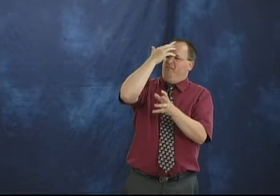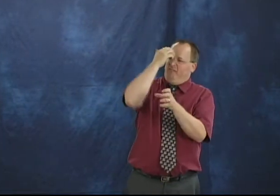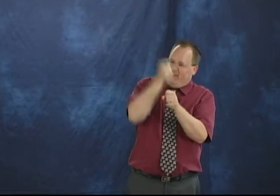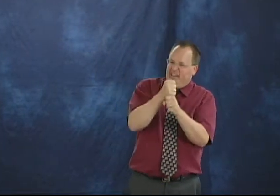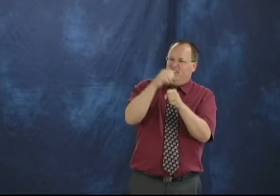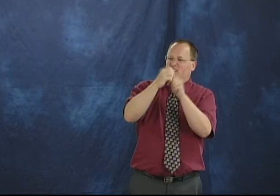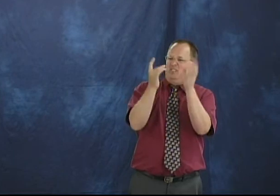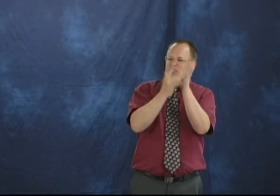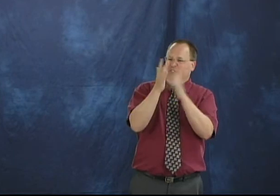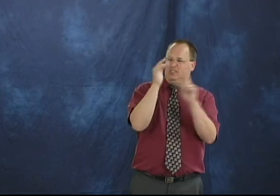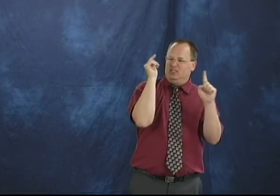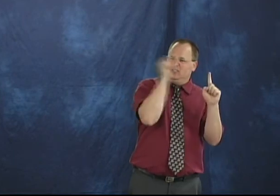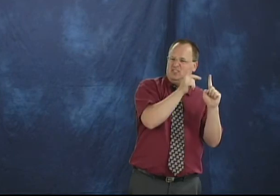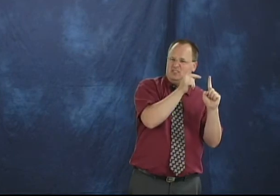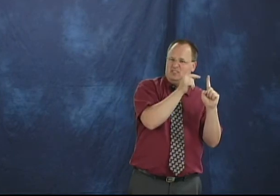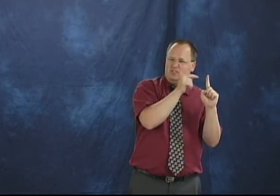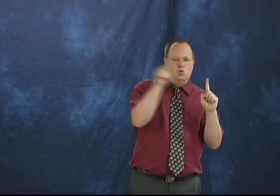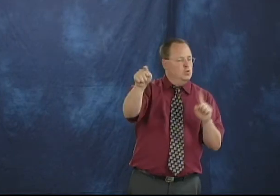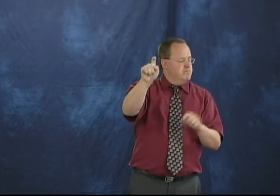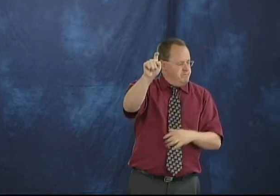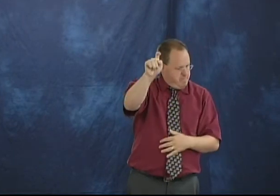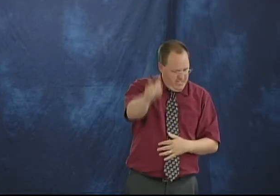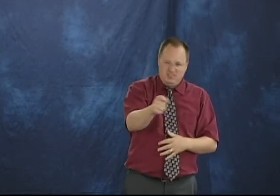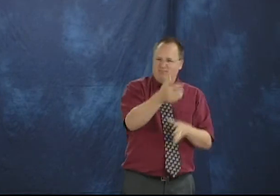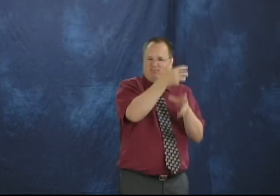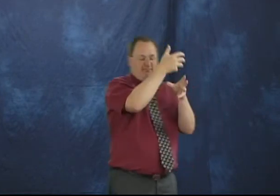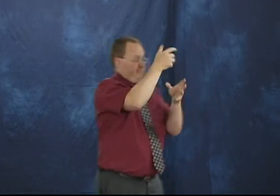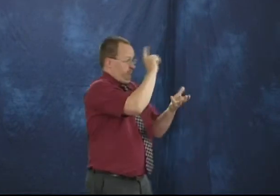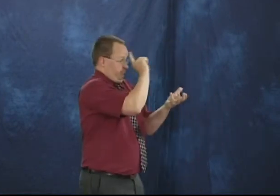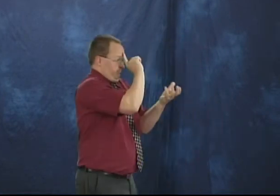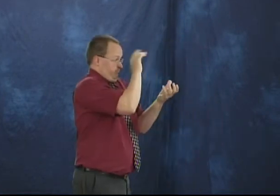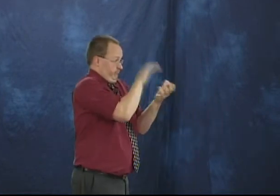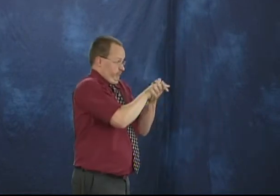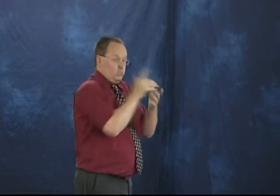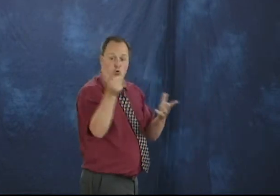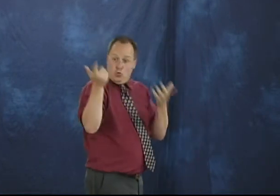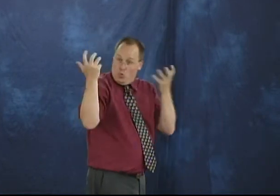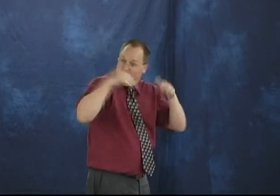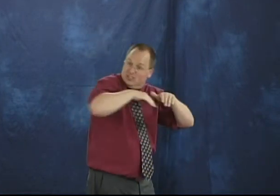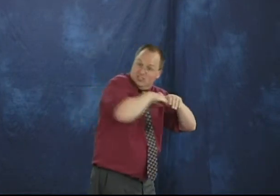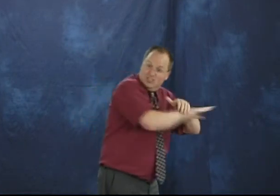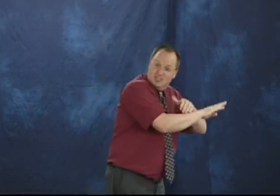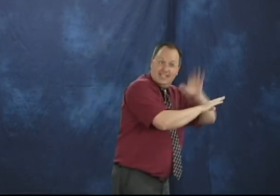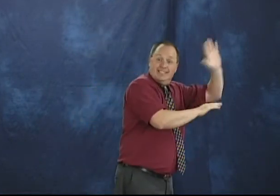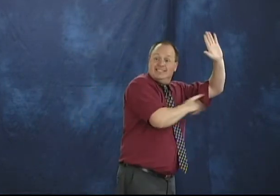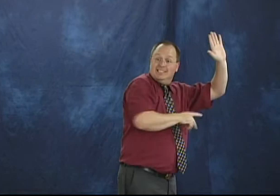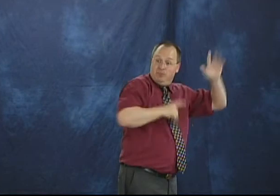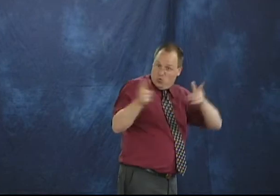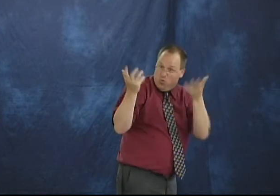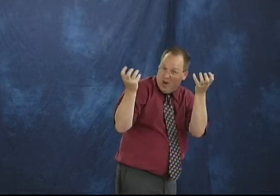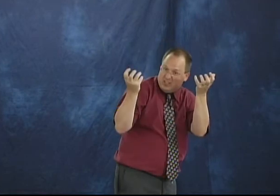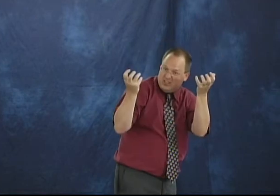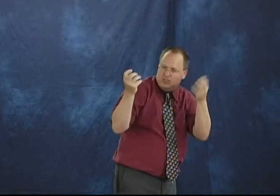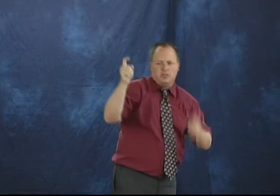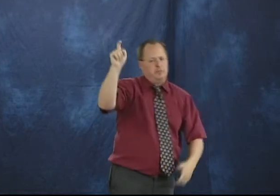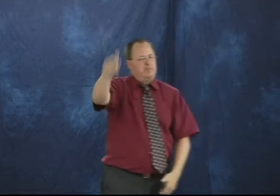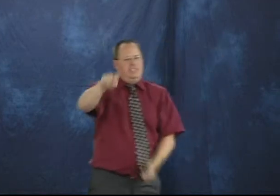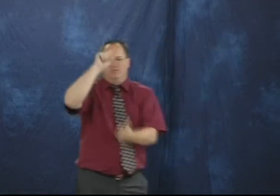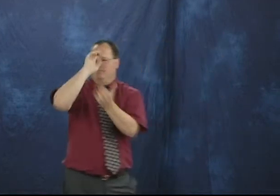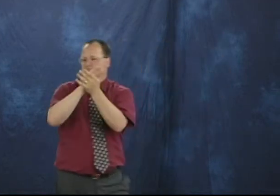The only way we enter the kingdom of God is through faith in Jesus Christ. If you want to enter his kingdom, you must believe